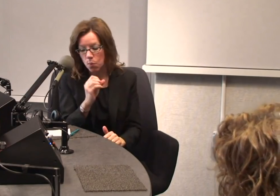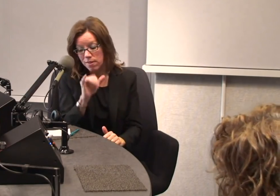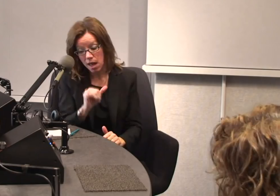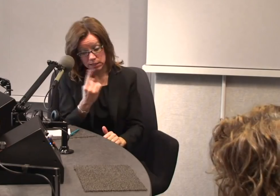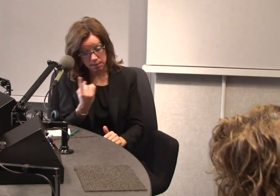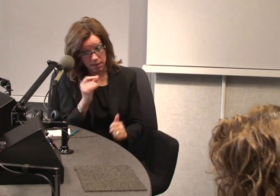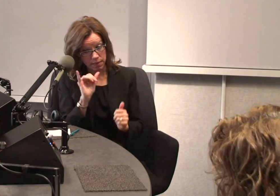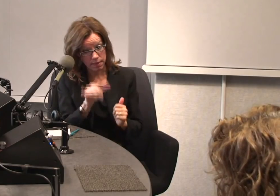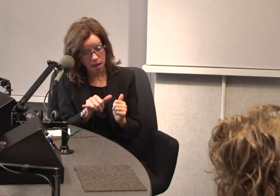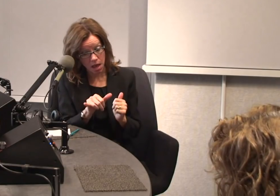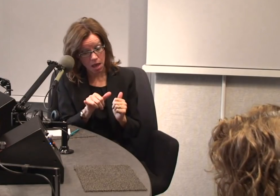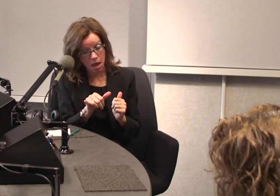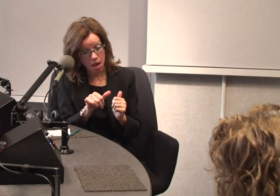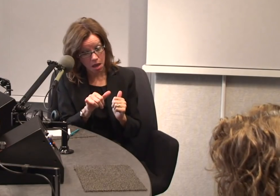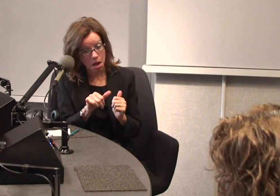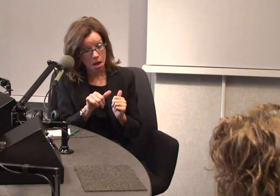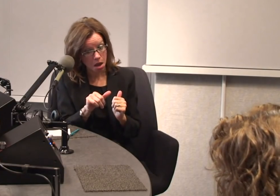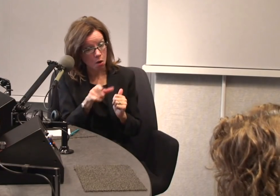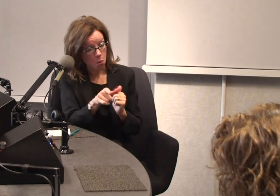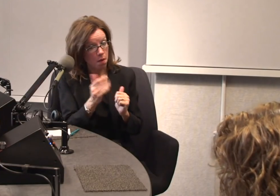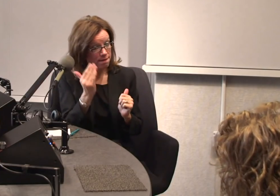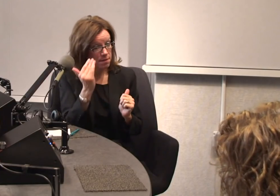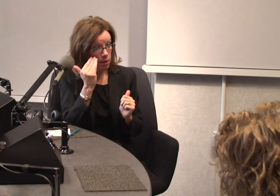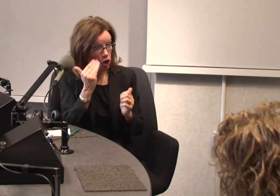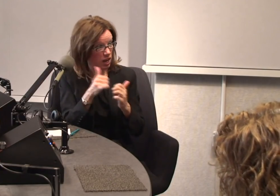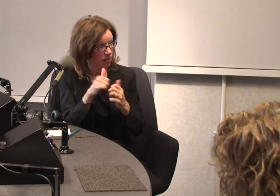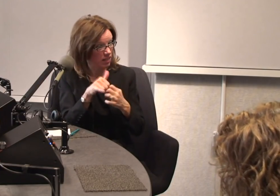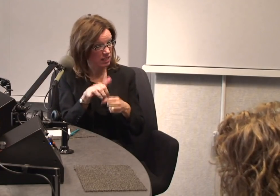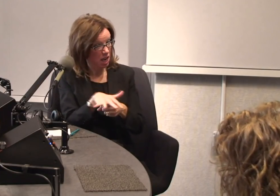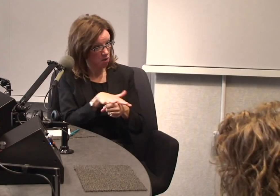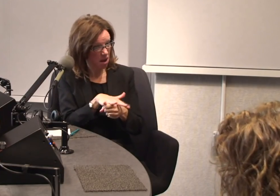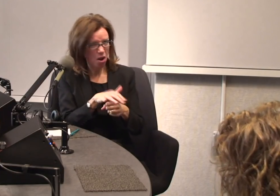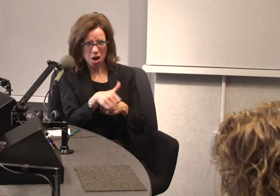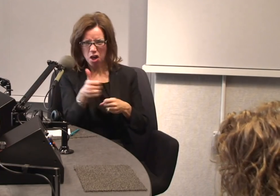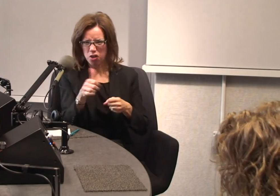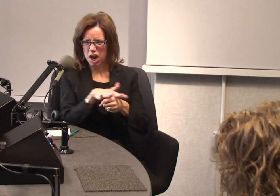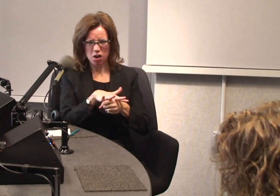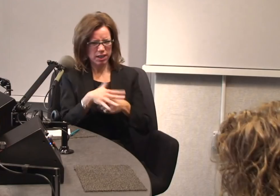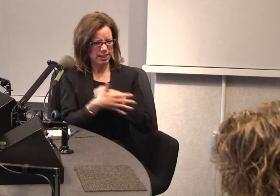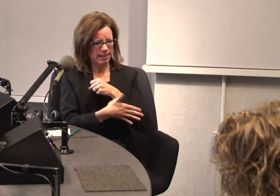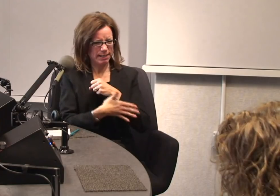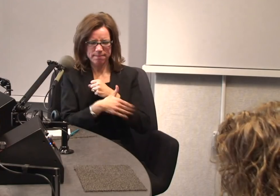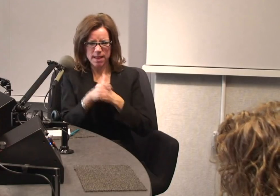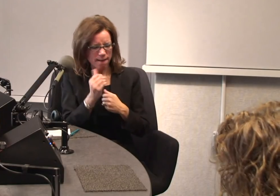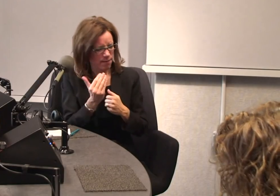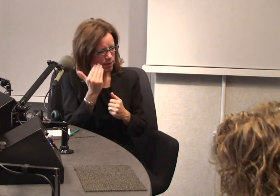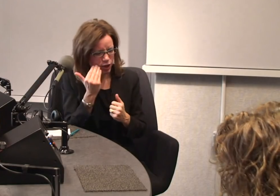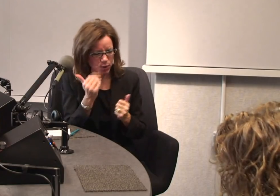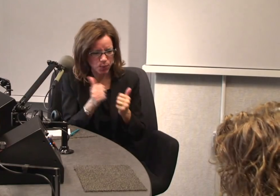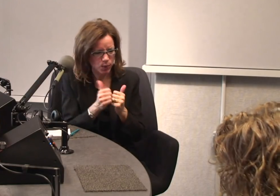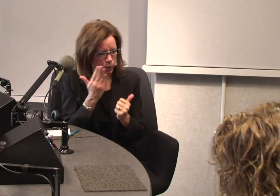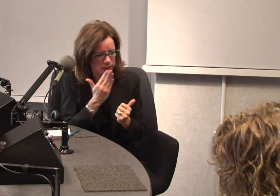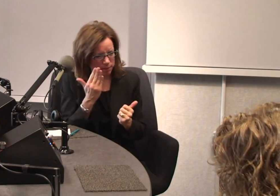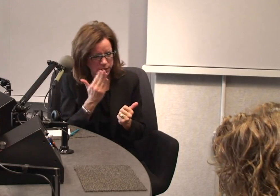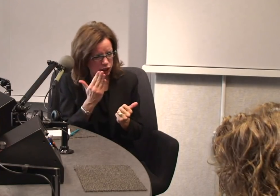is familiar in this area, but in other areas of the country. And I'd like to have people's opinions or just talk about